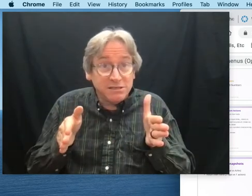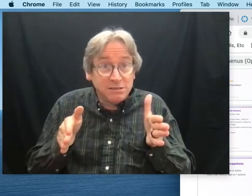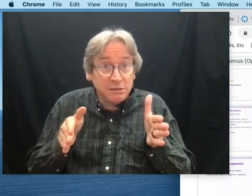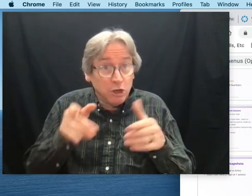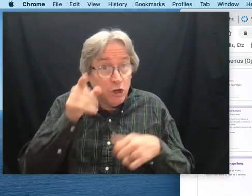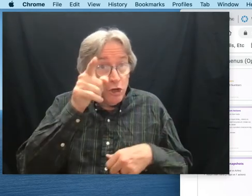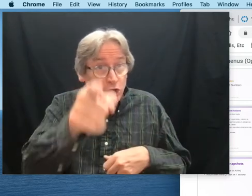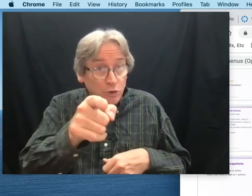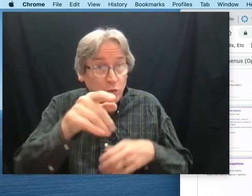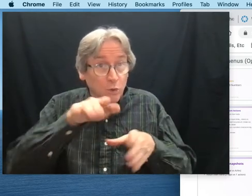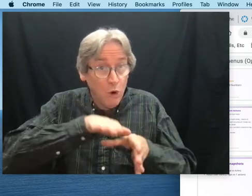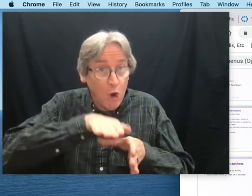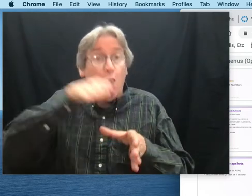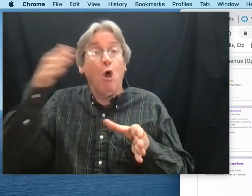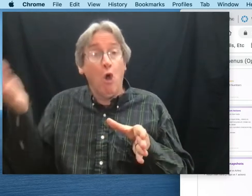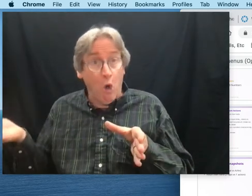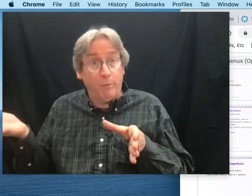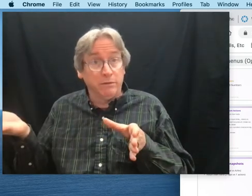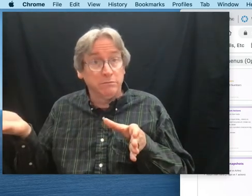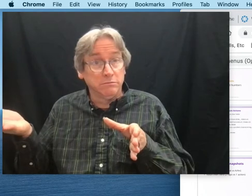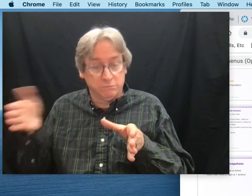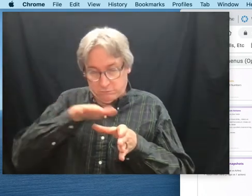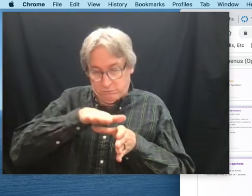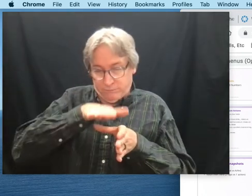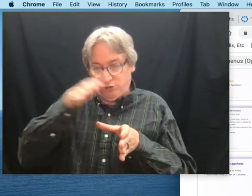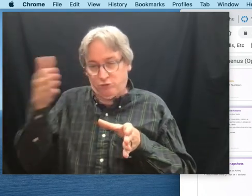Box, you open.